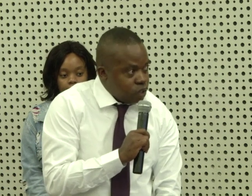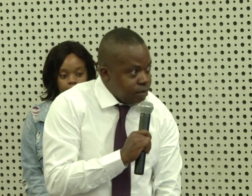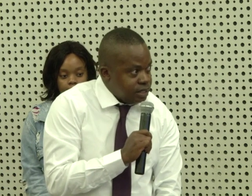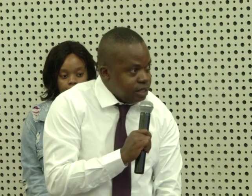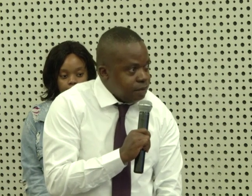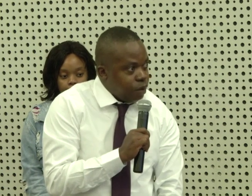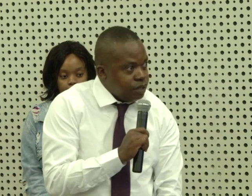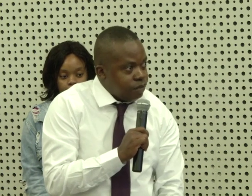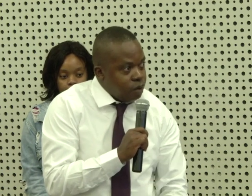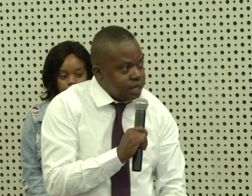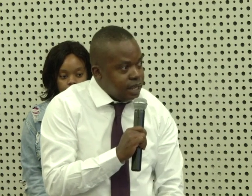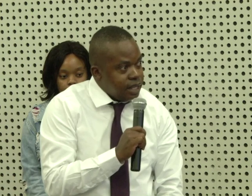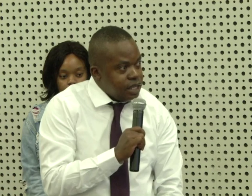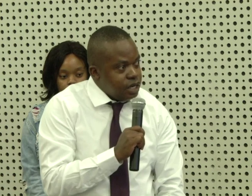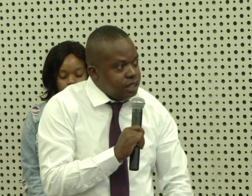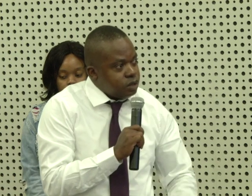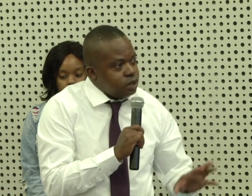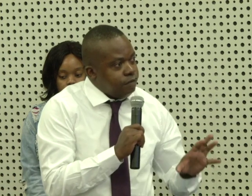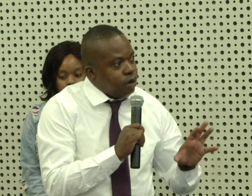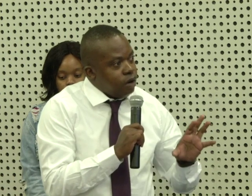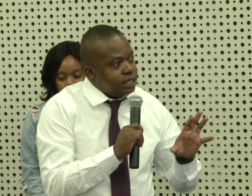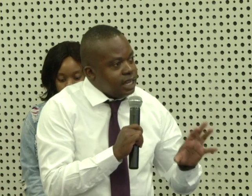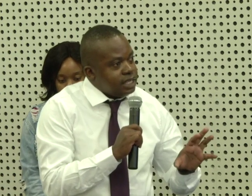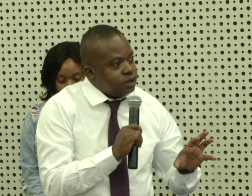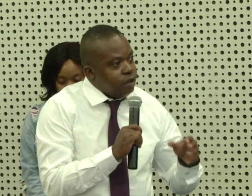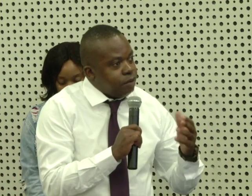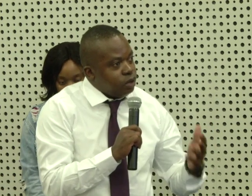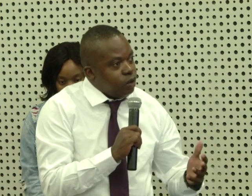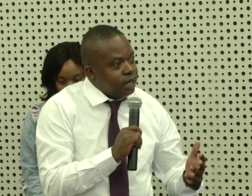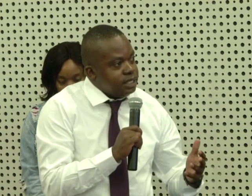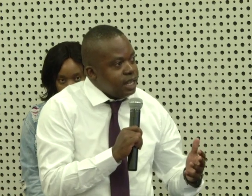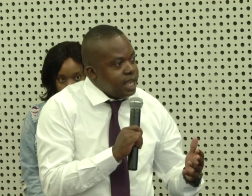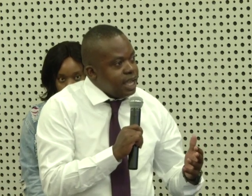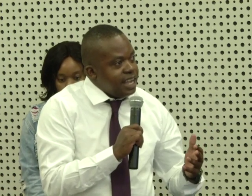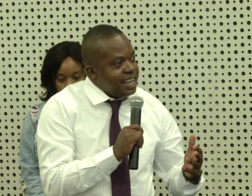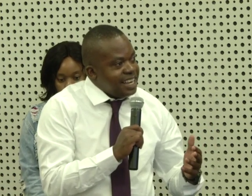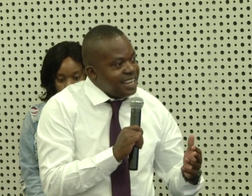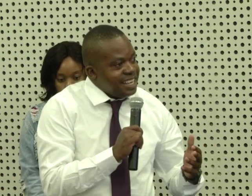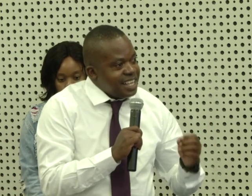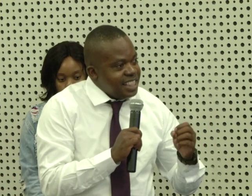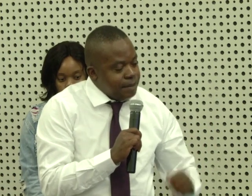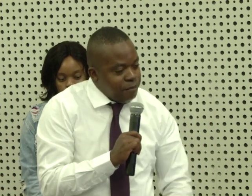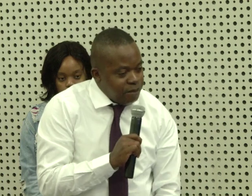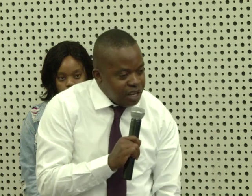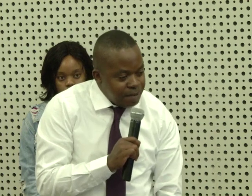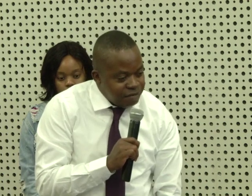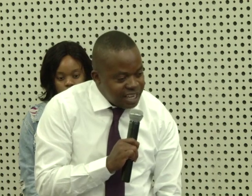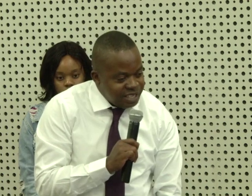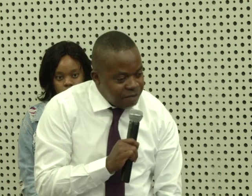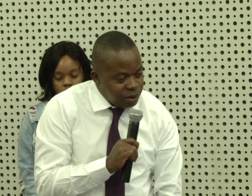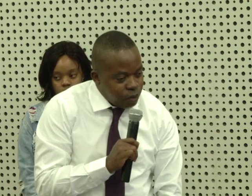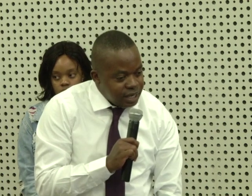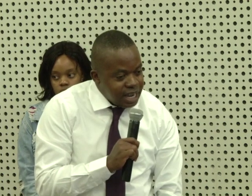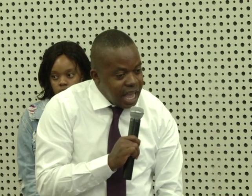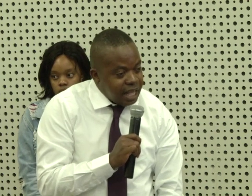informal settlements in the province of Gauteng, the thousands of tanks you have procured, the number of tanks